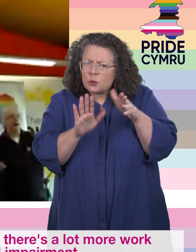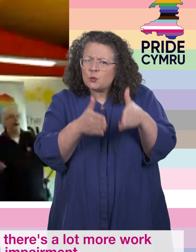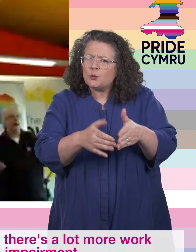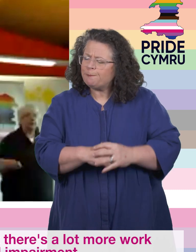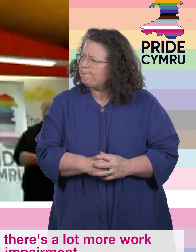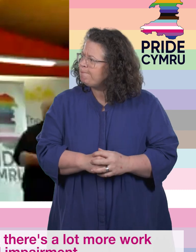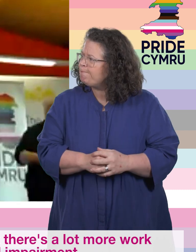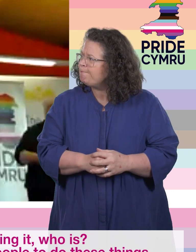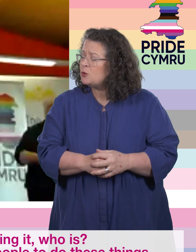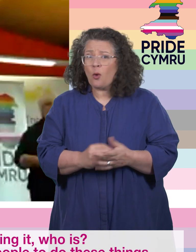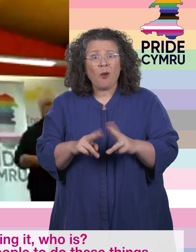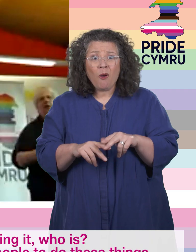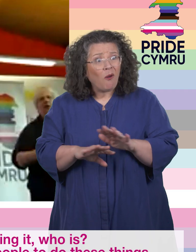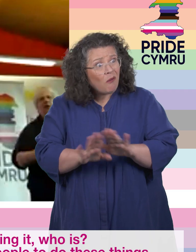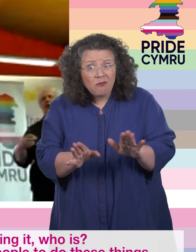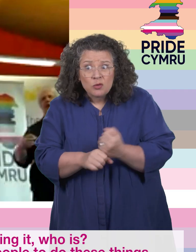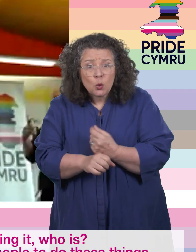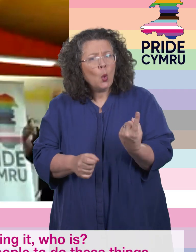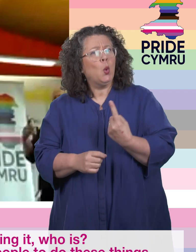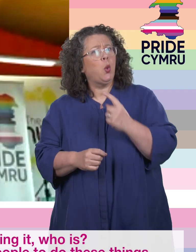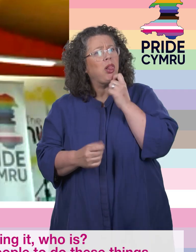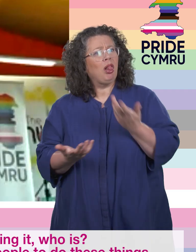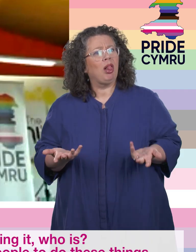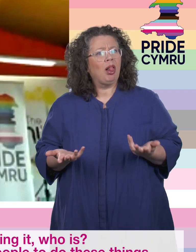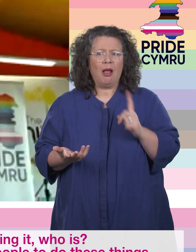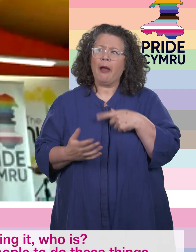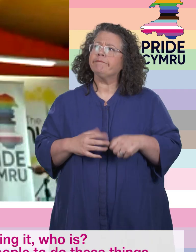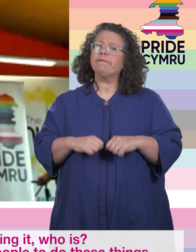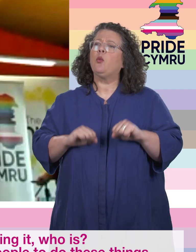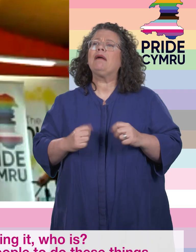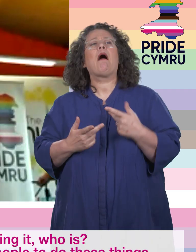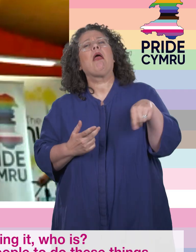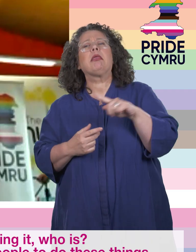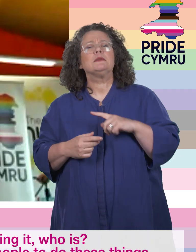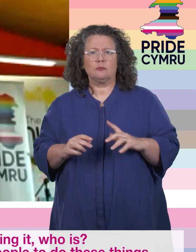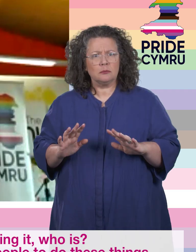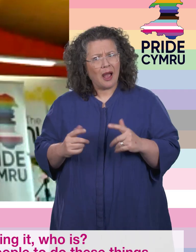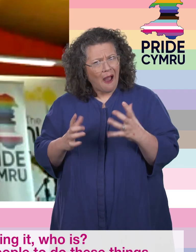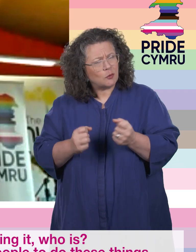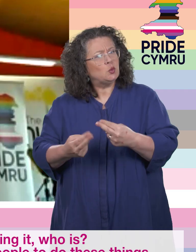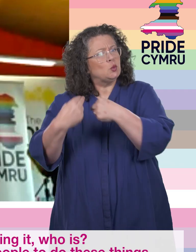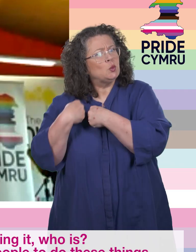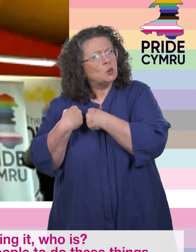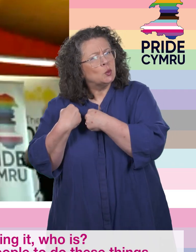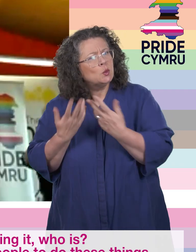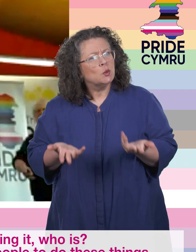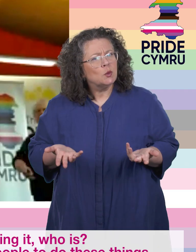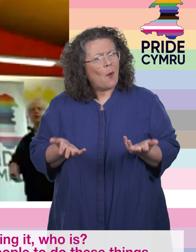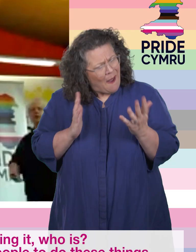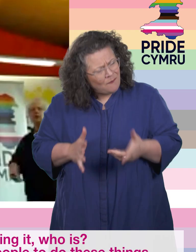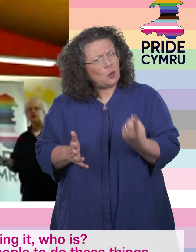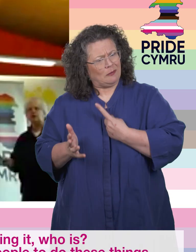visual impairment. So, you know, if we're not doing it, who is? We can't sit around waiting for